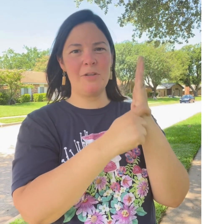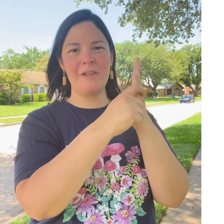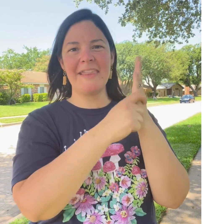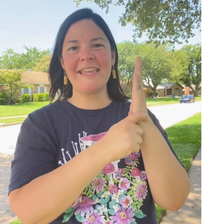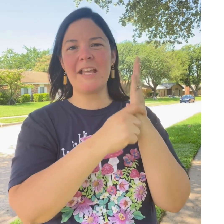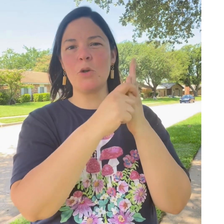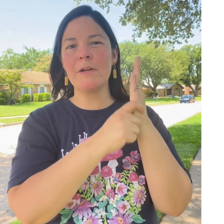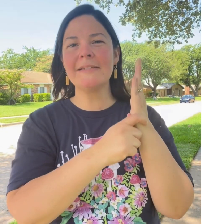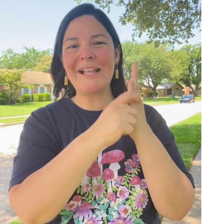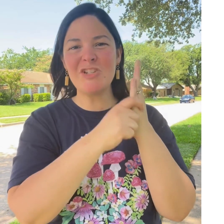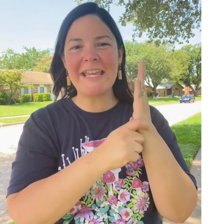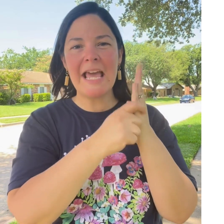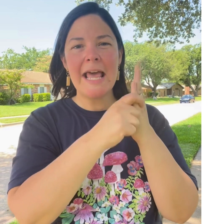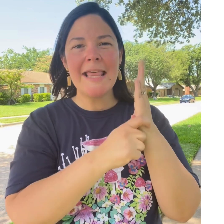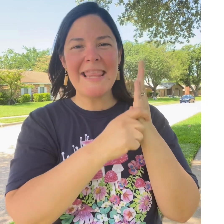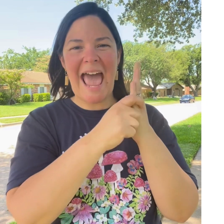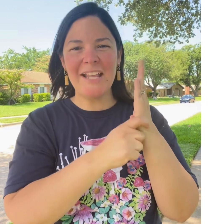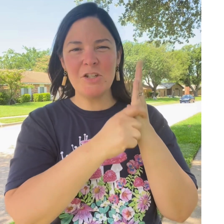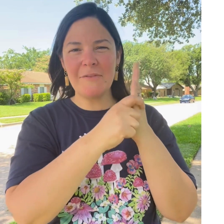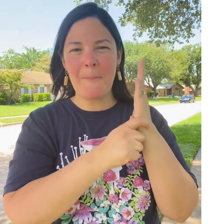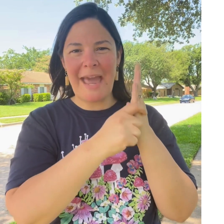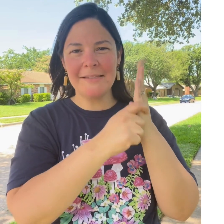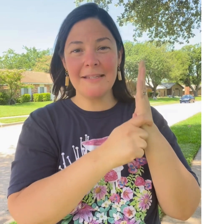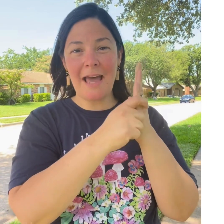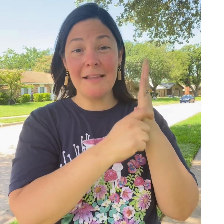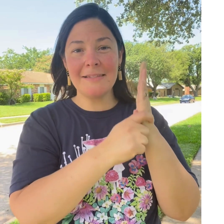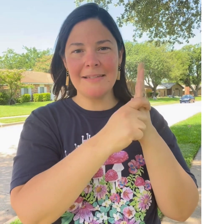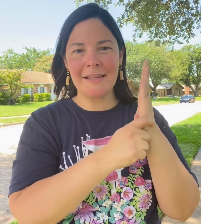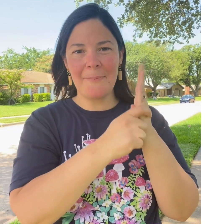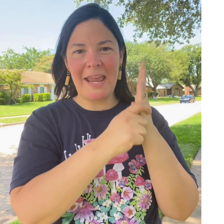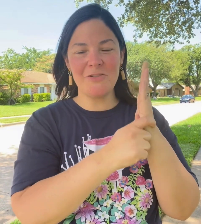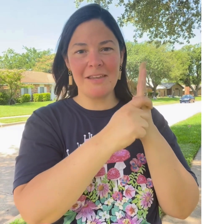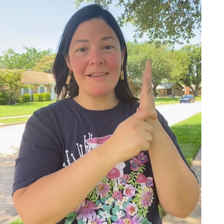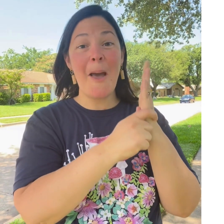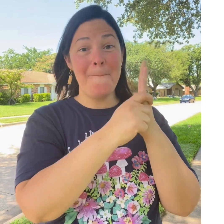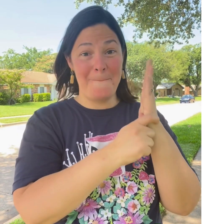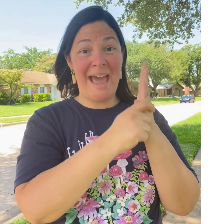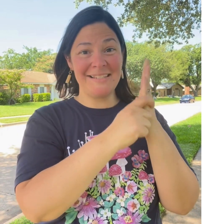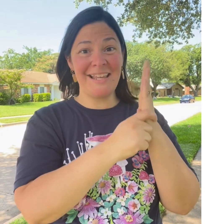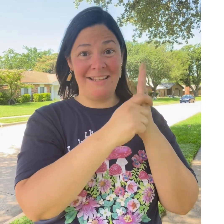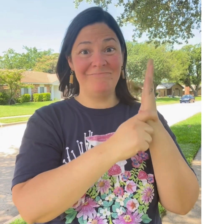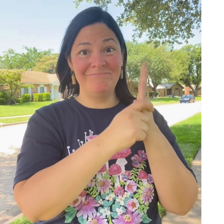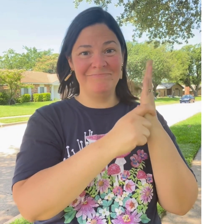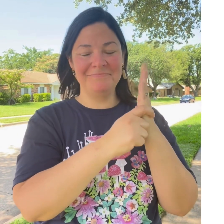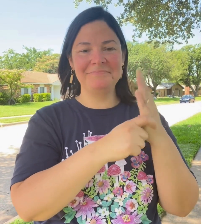you to think that you're touching the edges of a magazine to unstick the pages. Magazine.